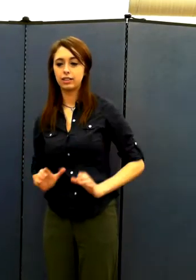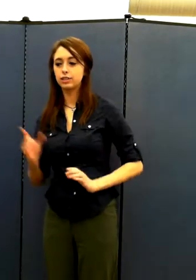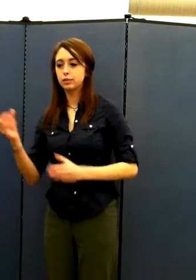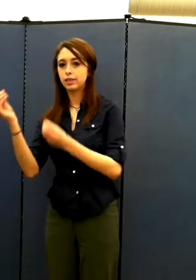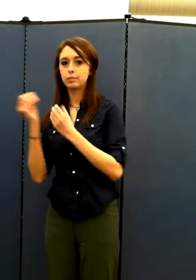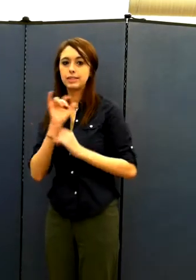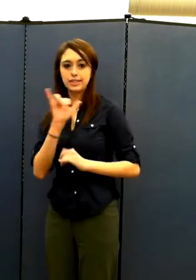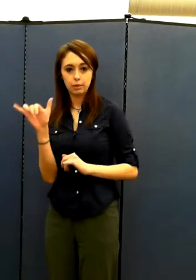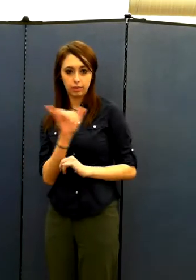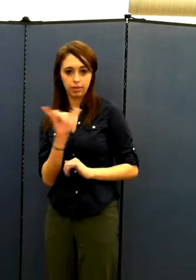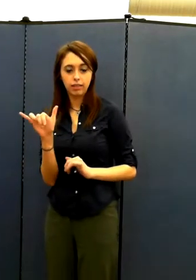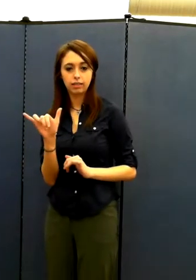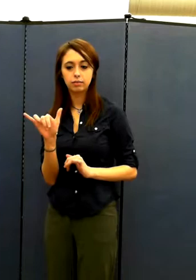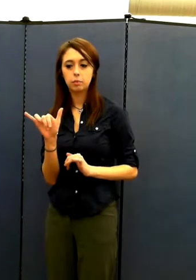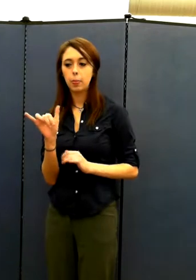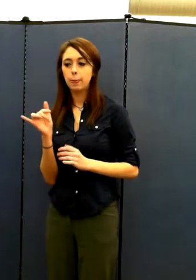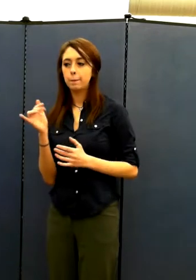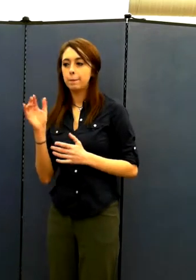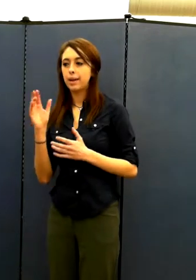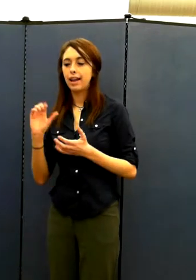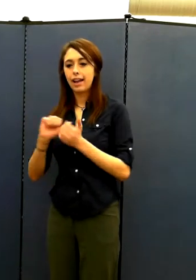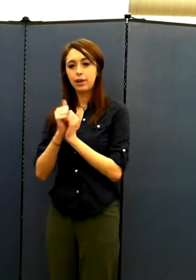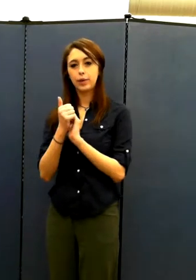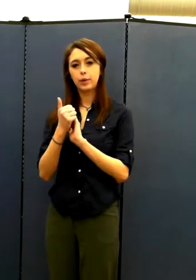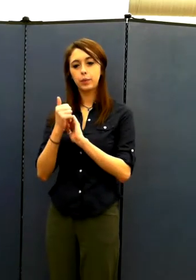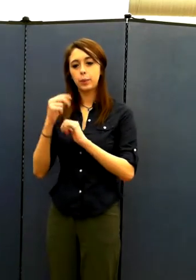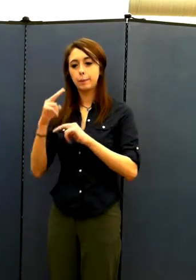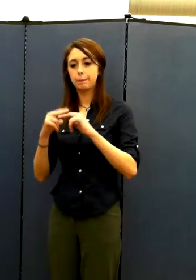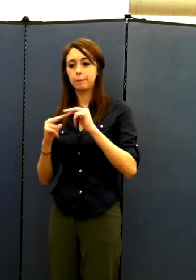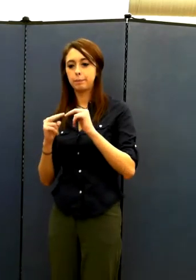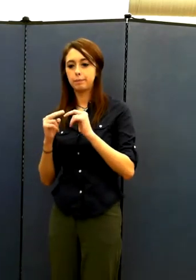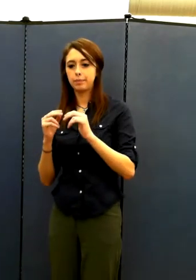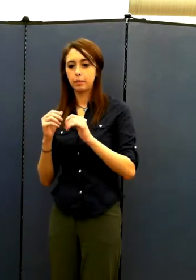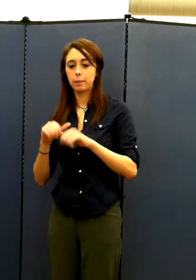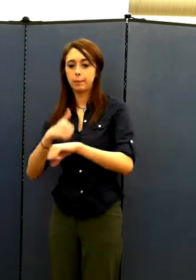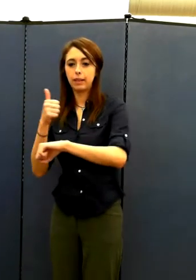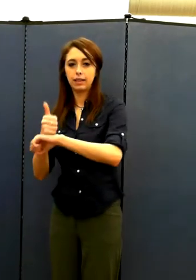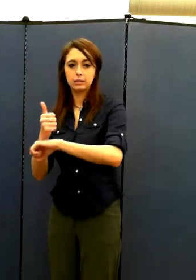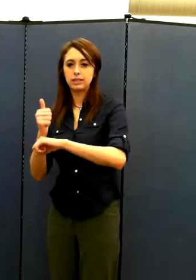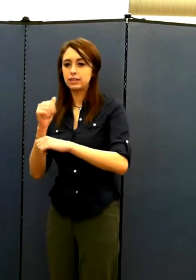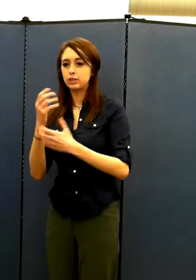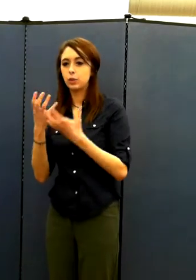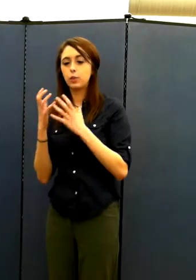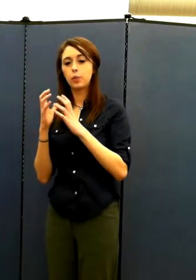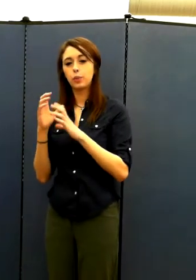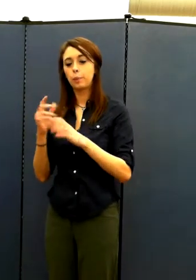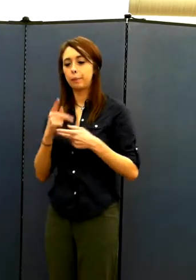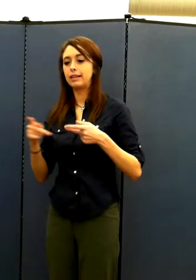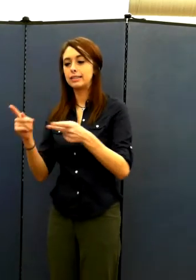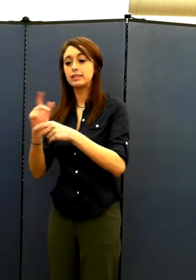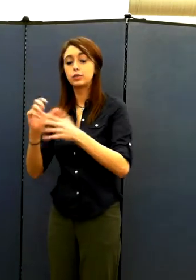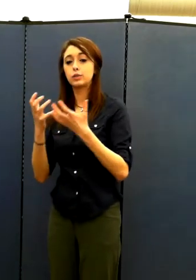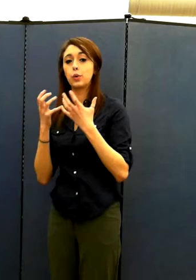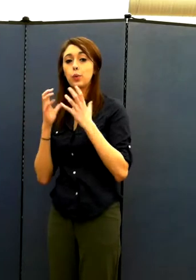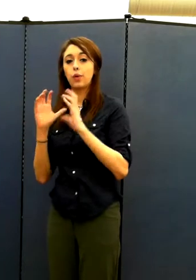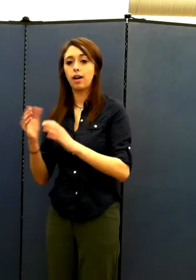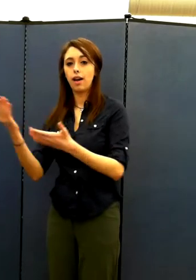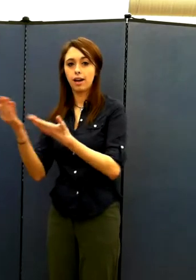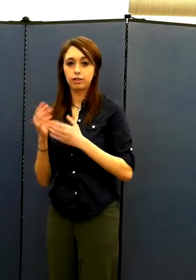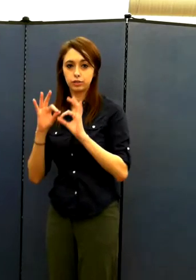how a lot of buildings and places don't want to hire interpreters. So I said, here's this crazy story.